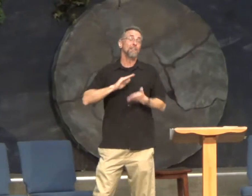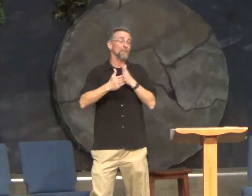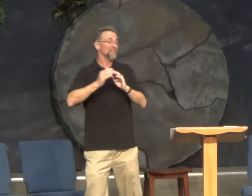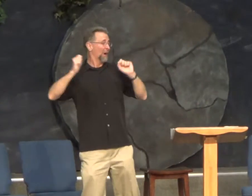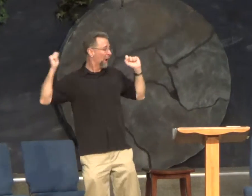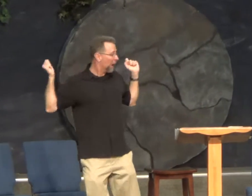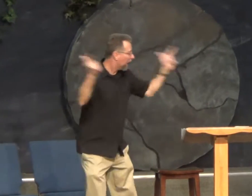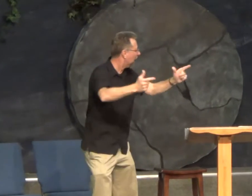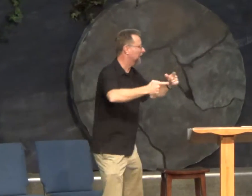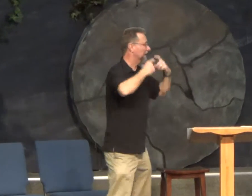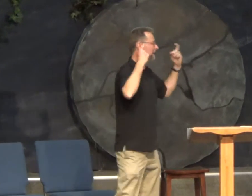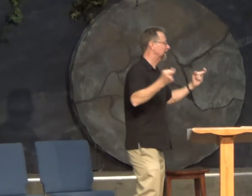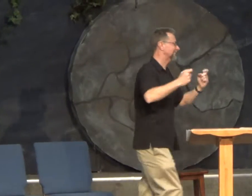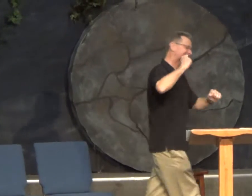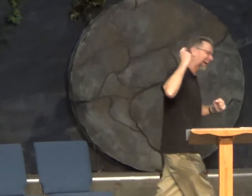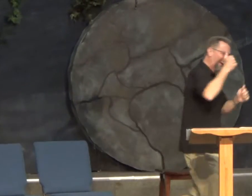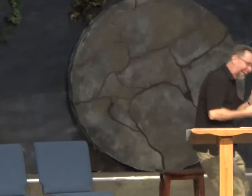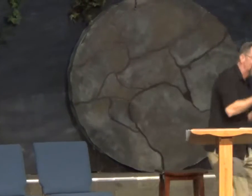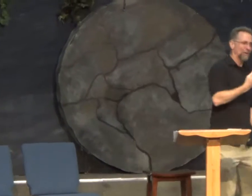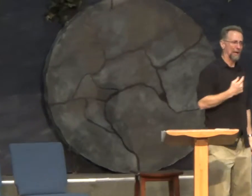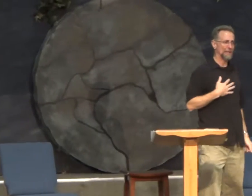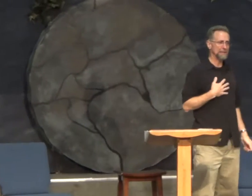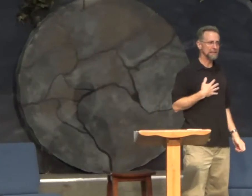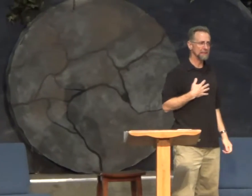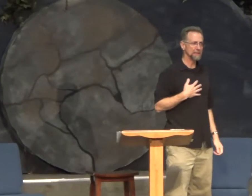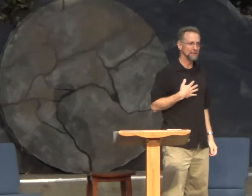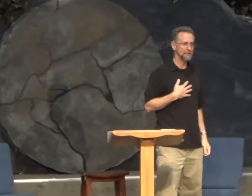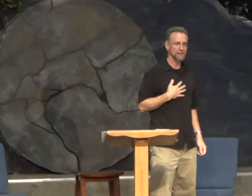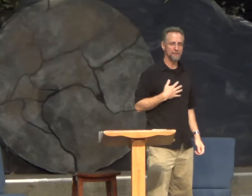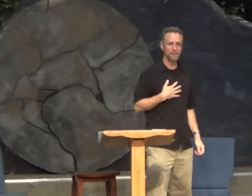For us, all of us, for all of our sins,